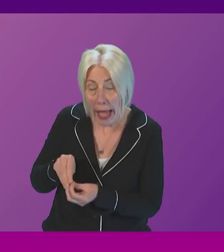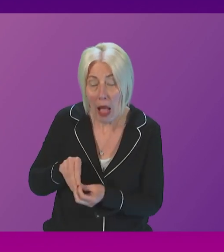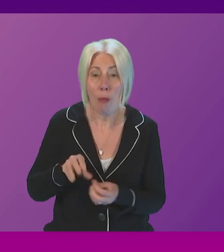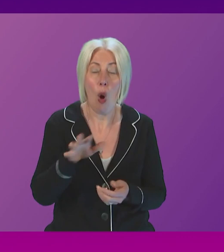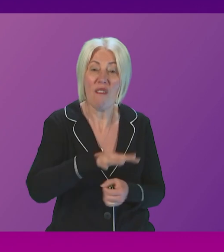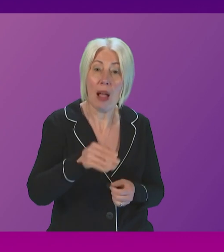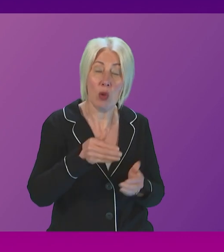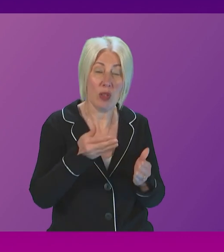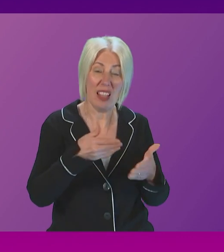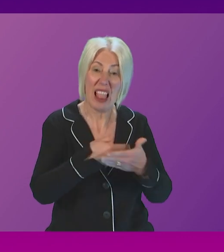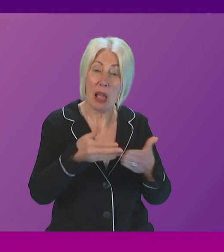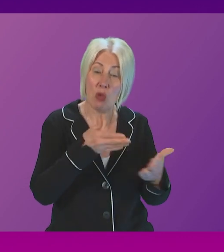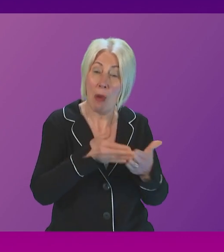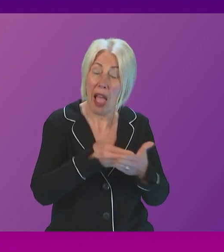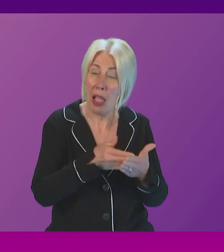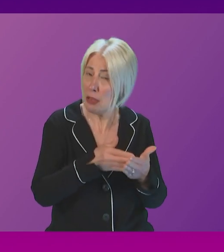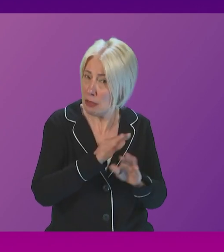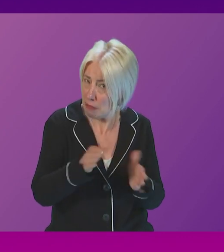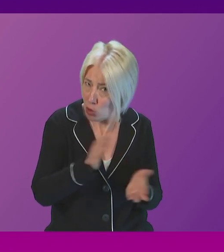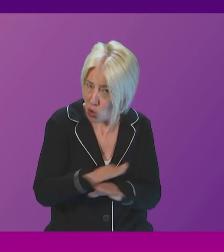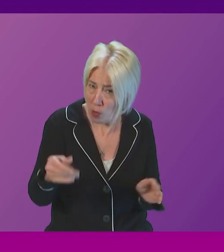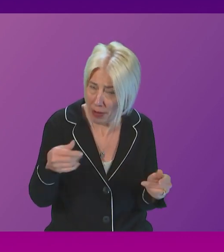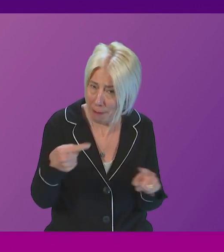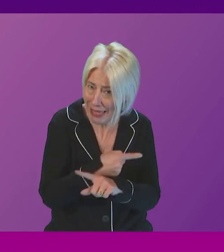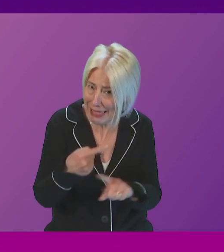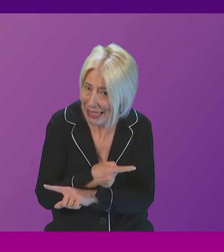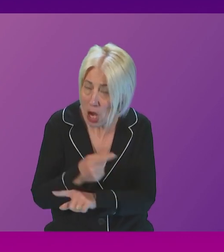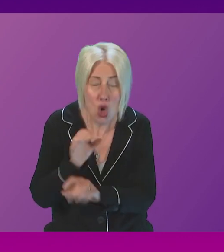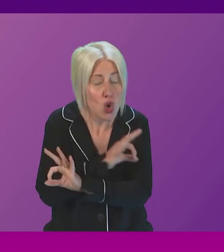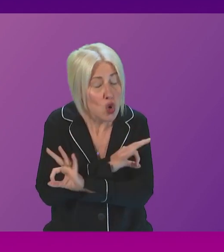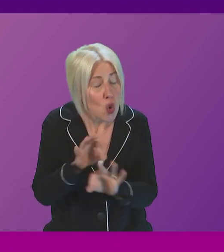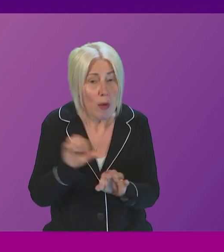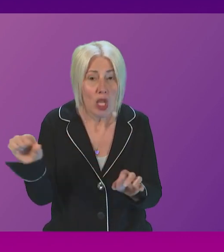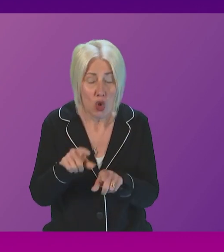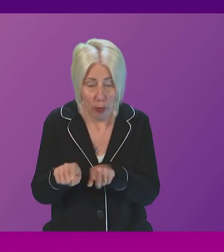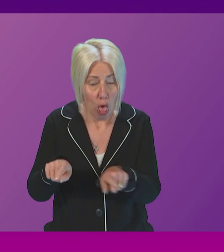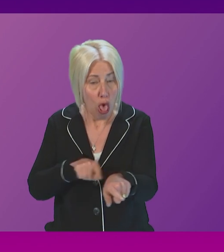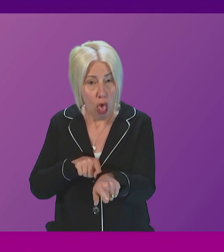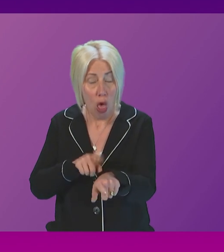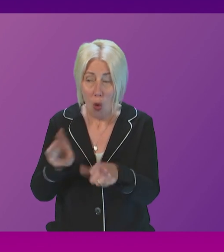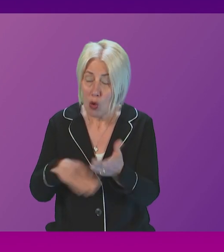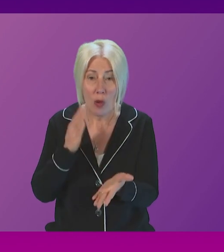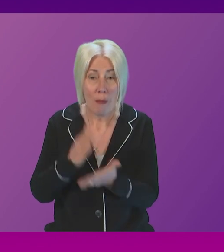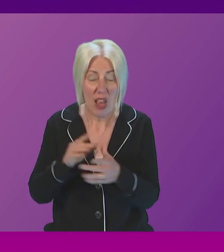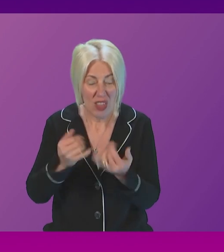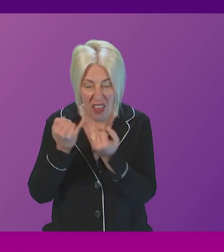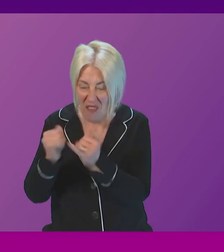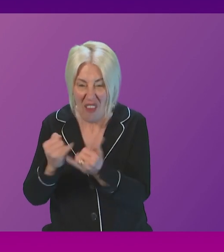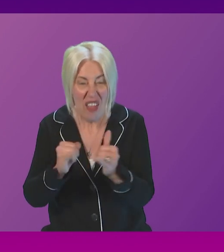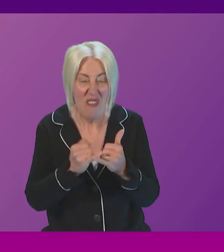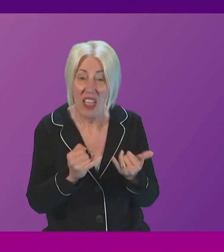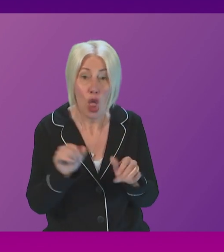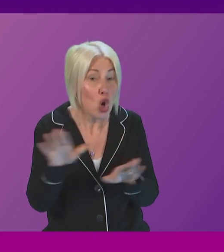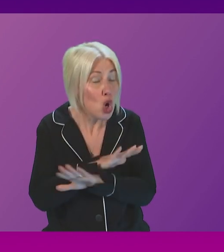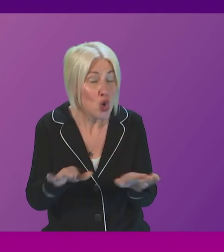missed. No family impacted by failure should be left behind. We must ensure these failures are not happening elsewhere in